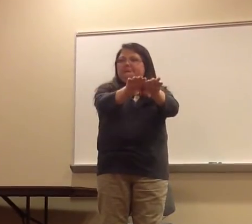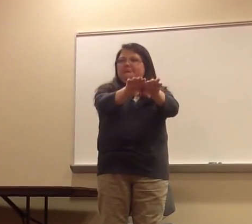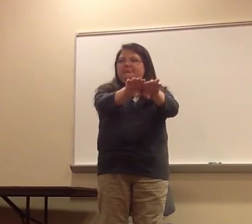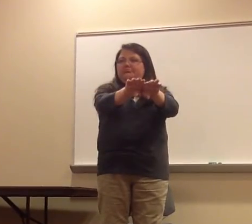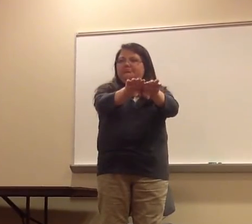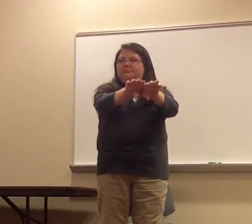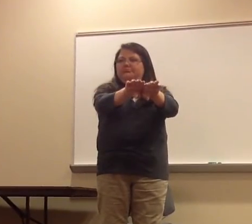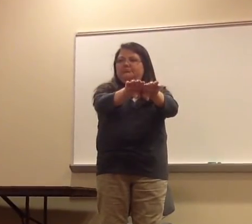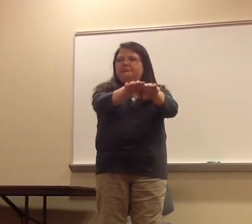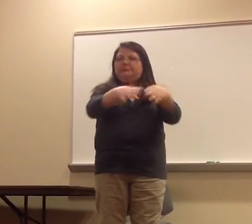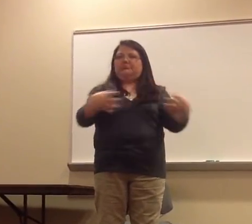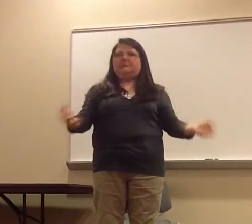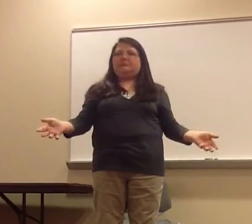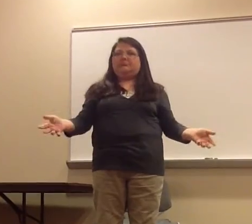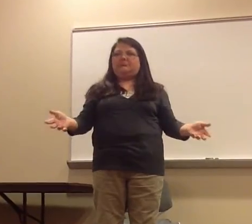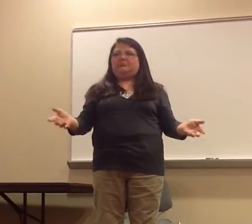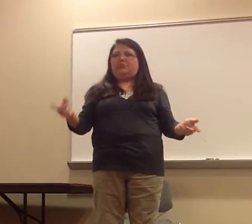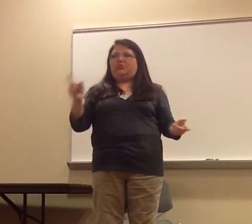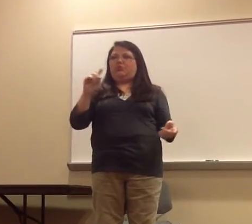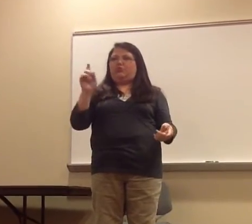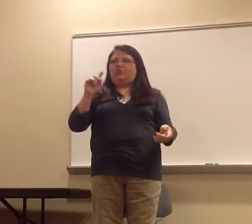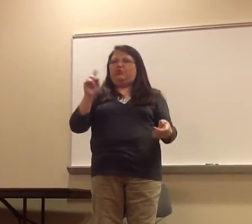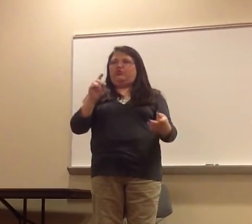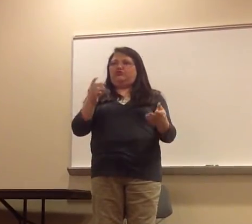to, but that has closed.